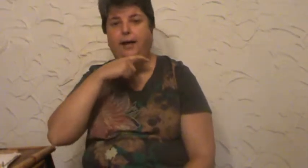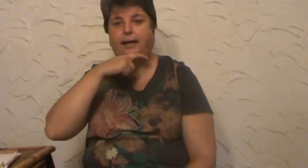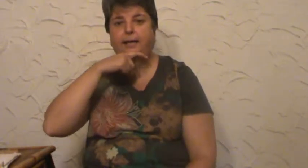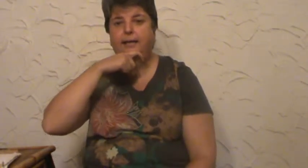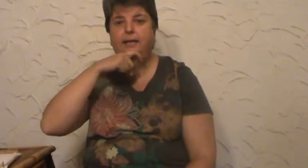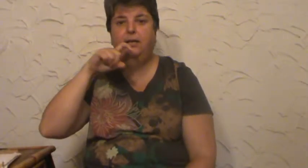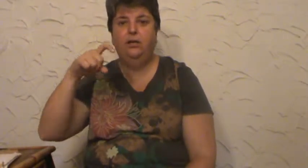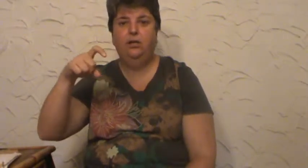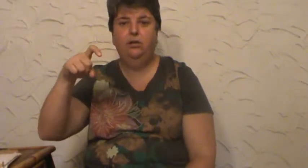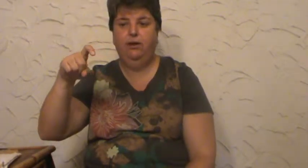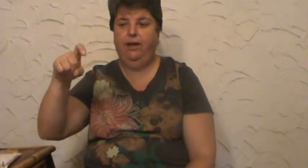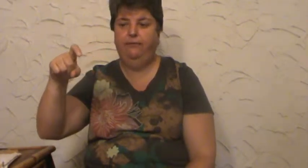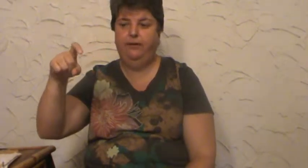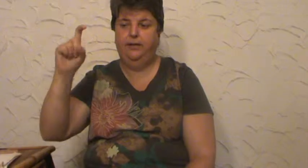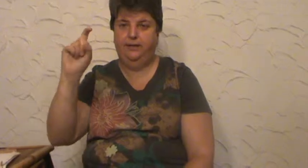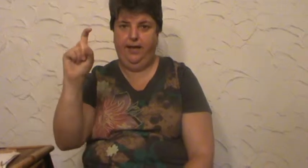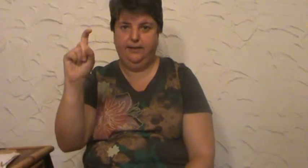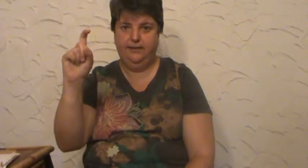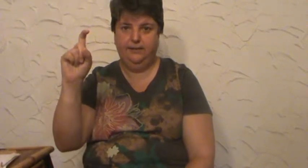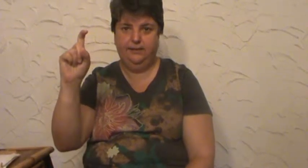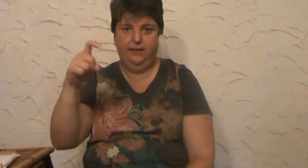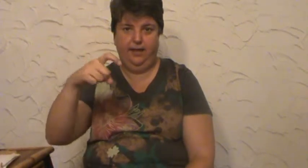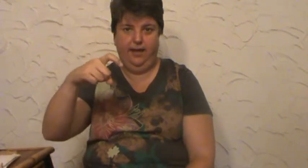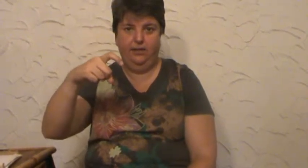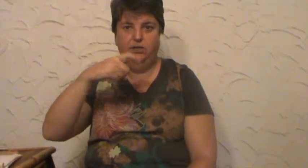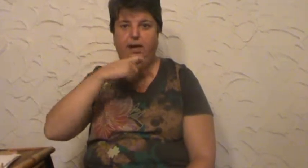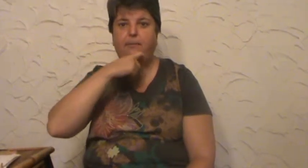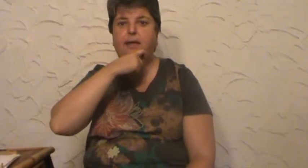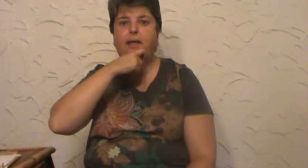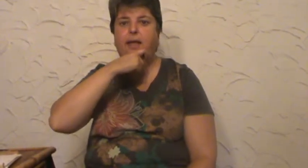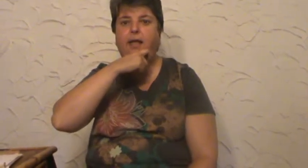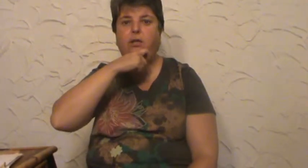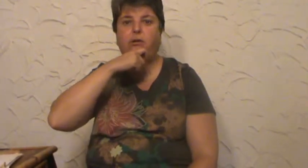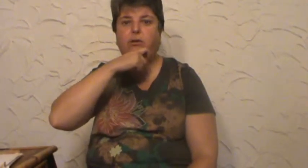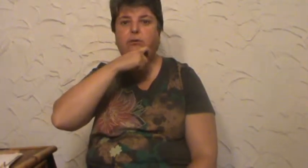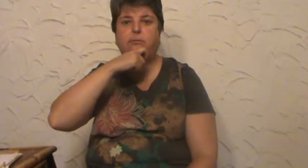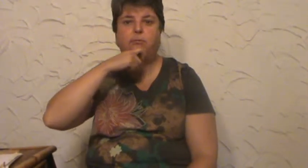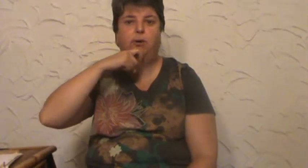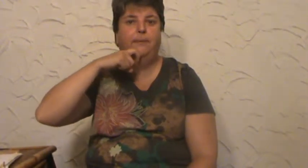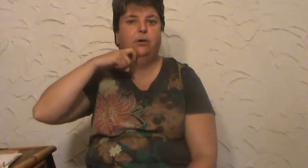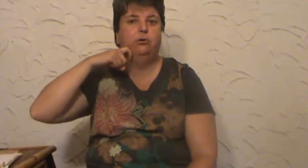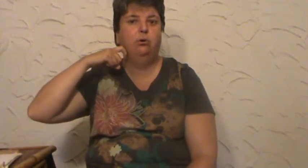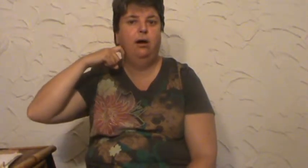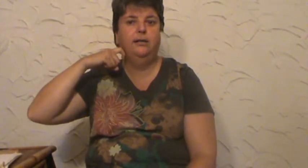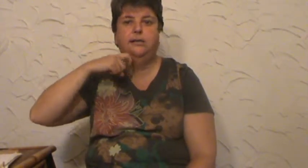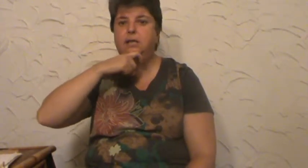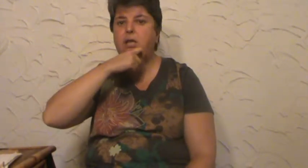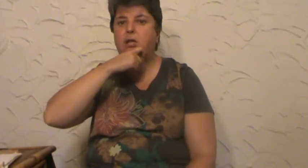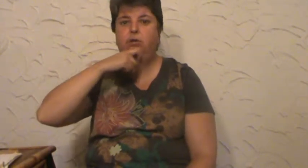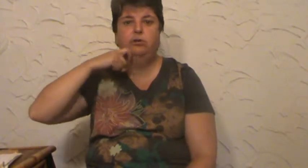Dry, you have X hand shape and you wipe it across your